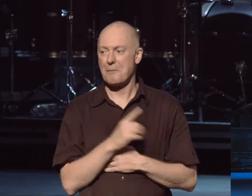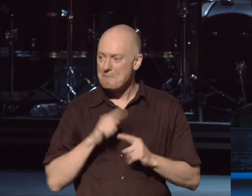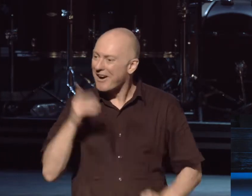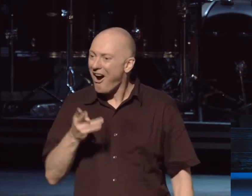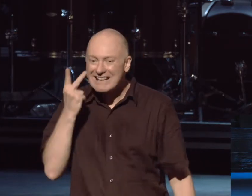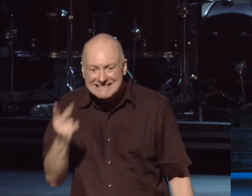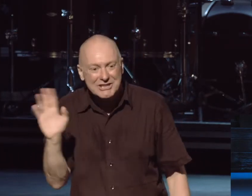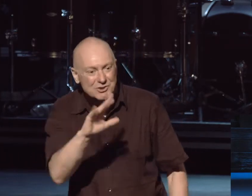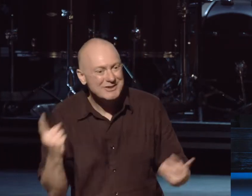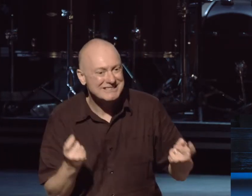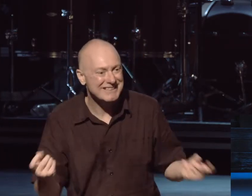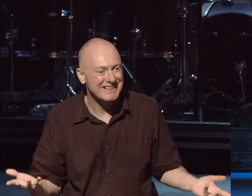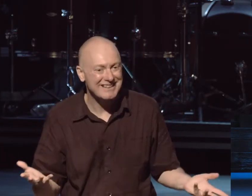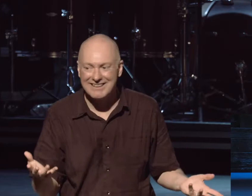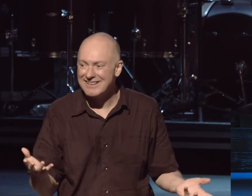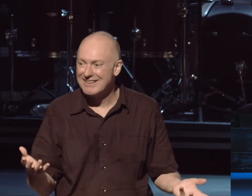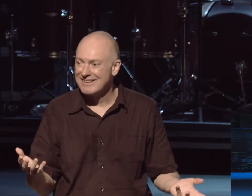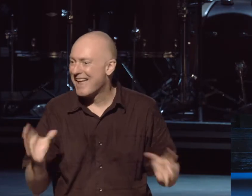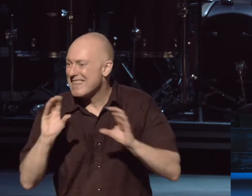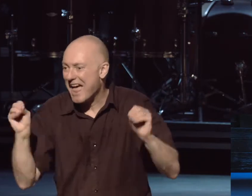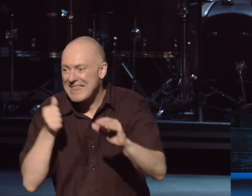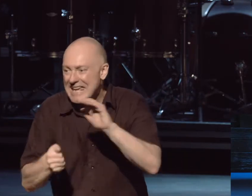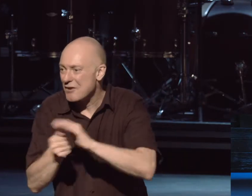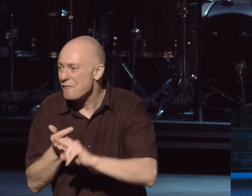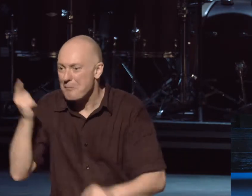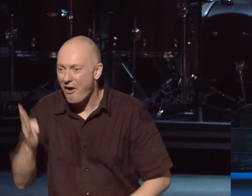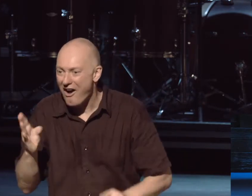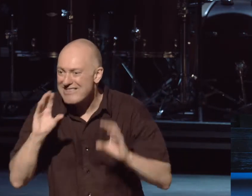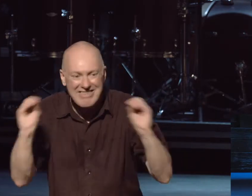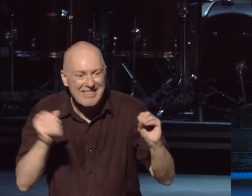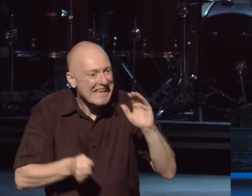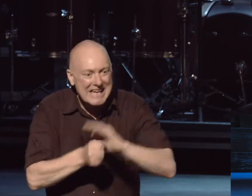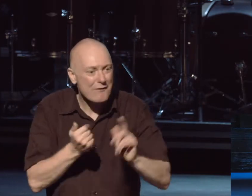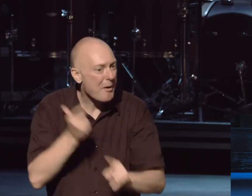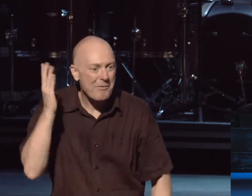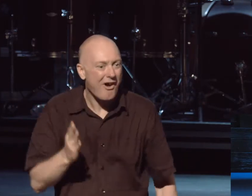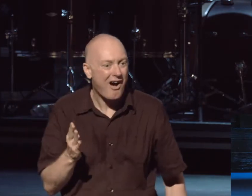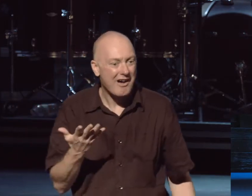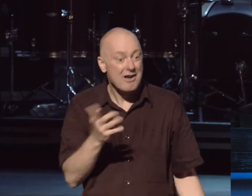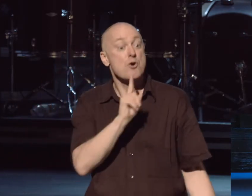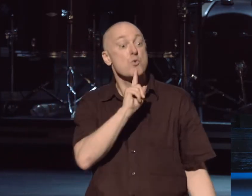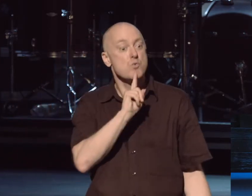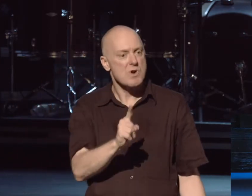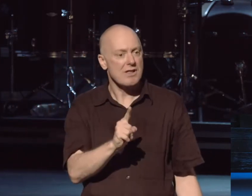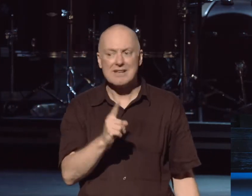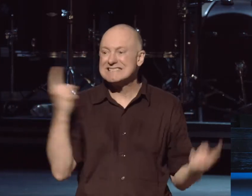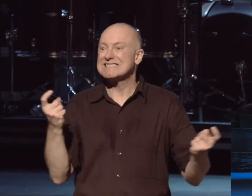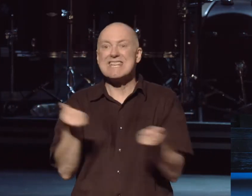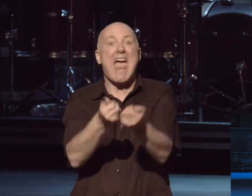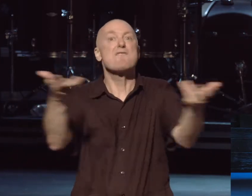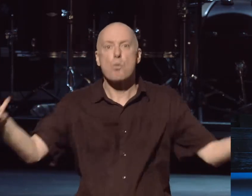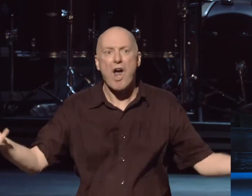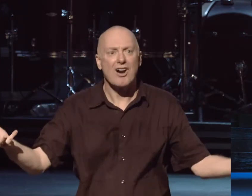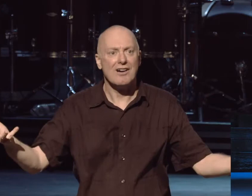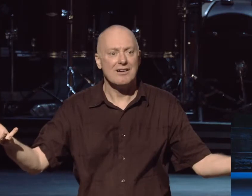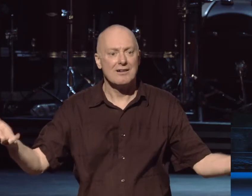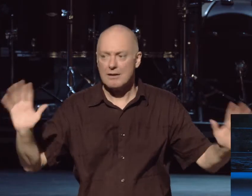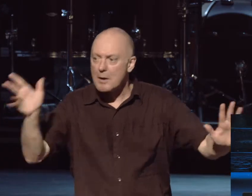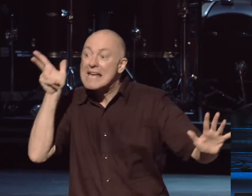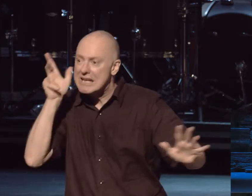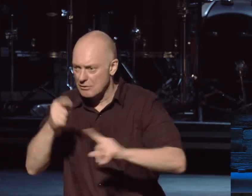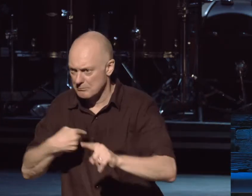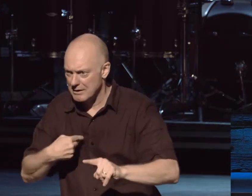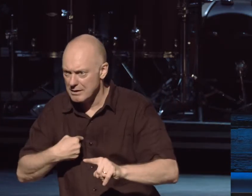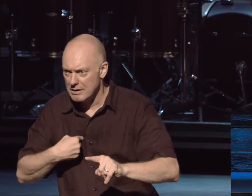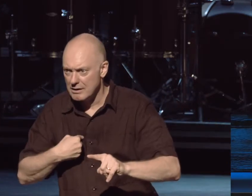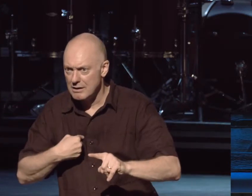sees. And we're going to see that today. Nothing is hidden. Nothing is hidden from God. The reality here today is sin is everywhere. But hear this.